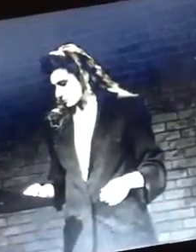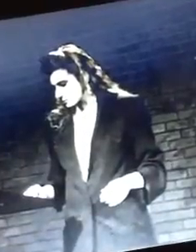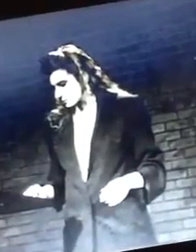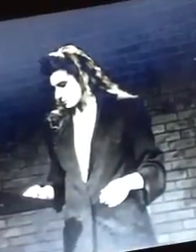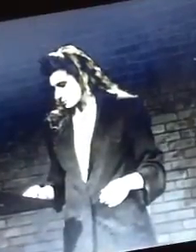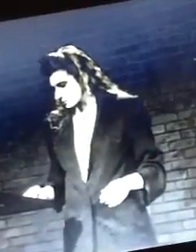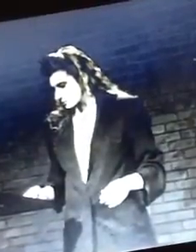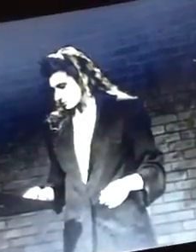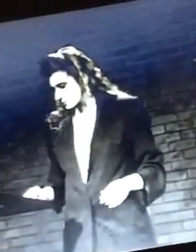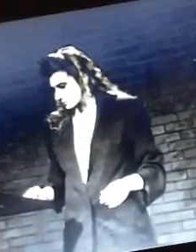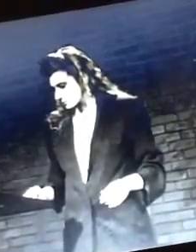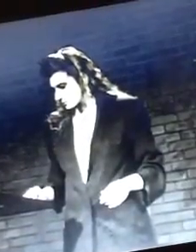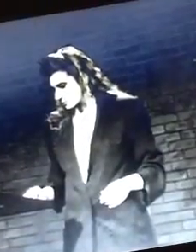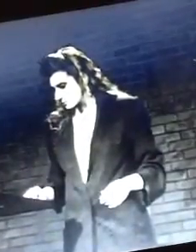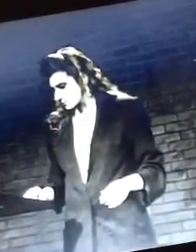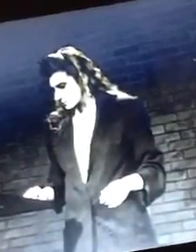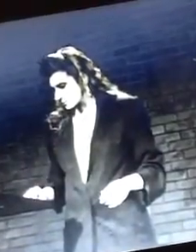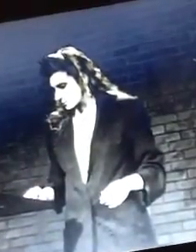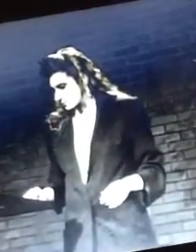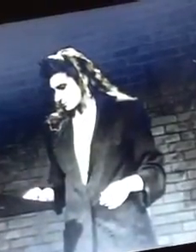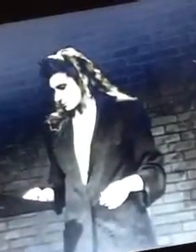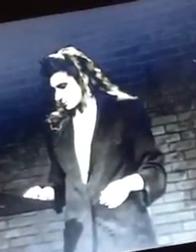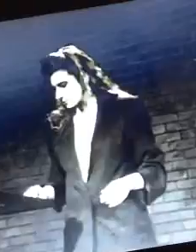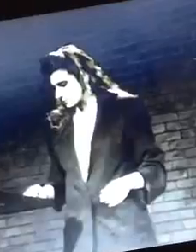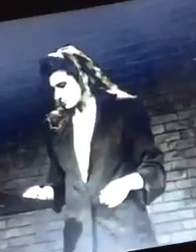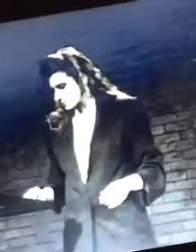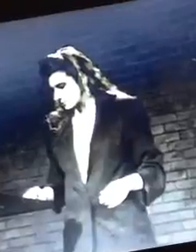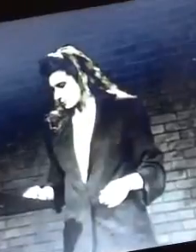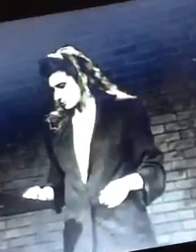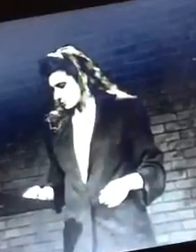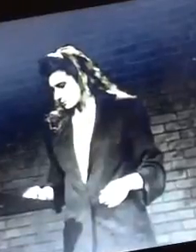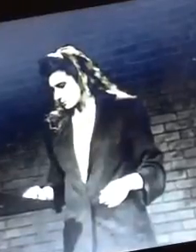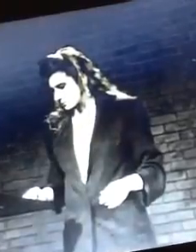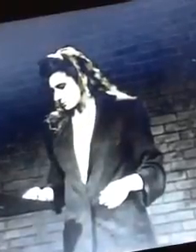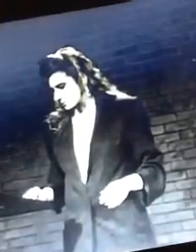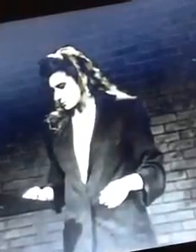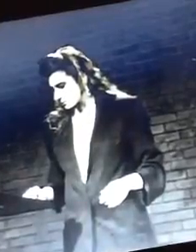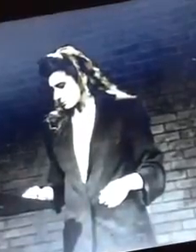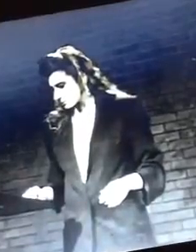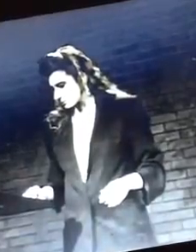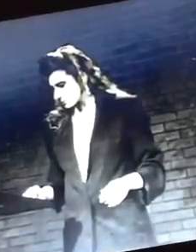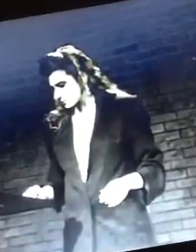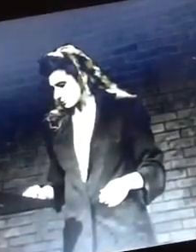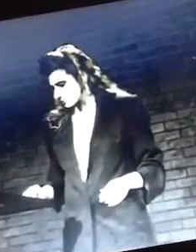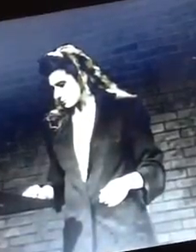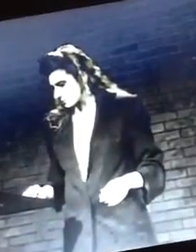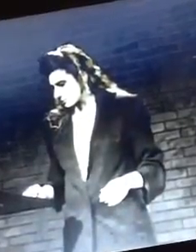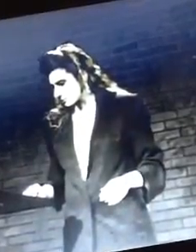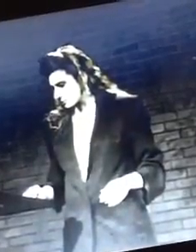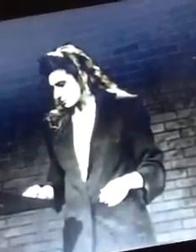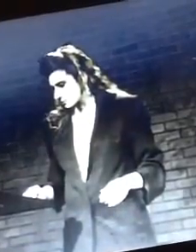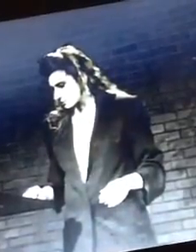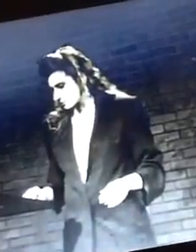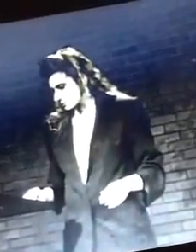makes an interpreter qualified. Neither does the EEOC. Both don't have a clear definition